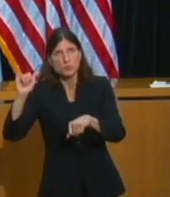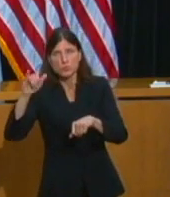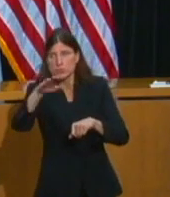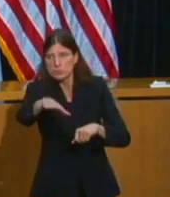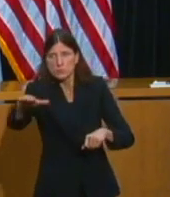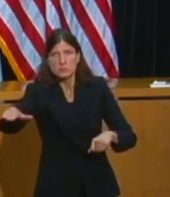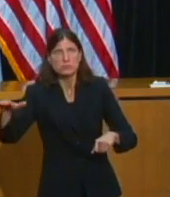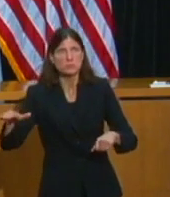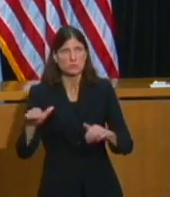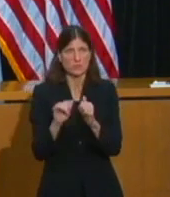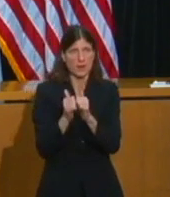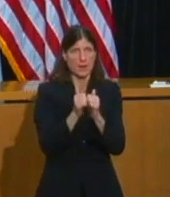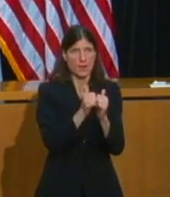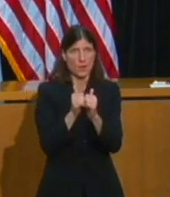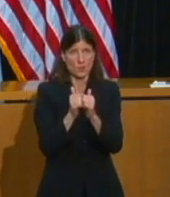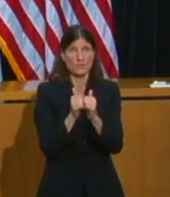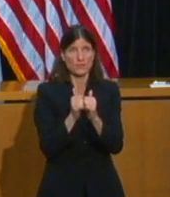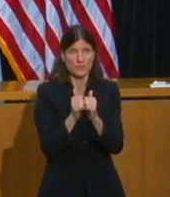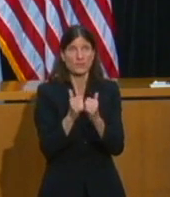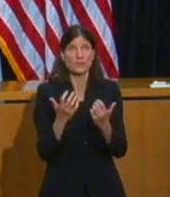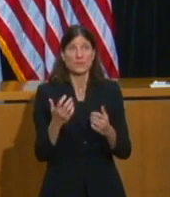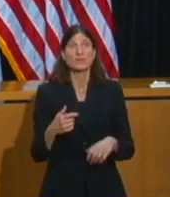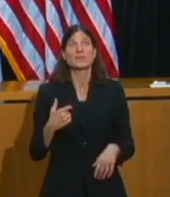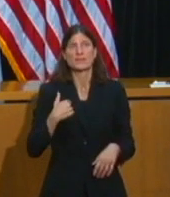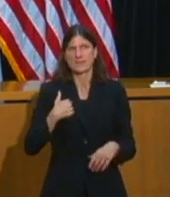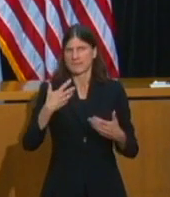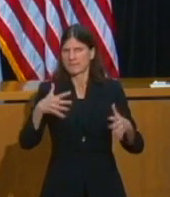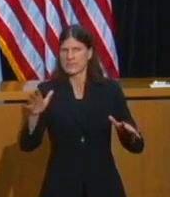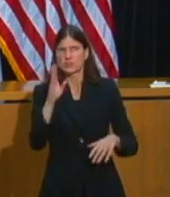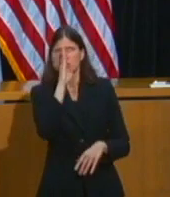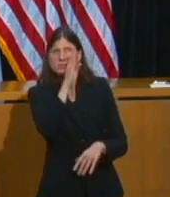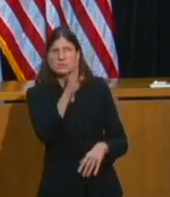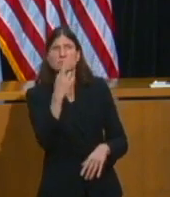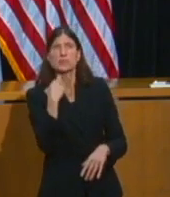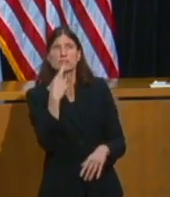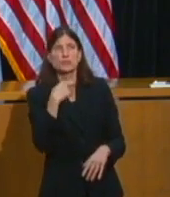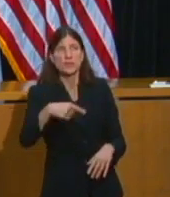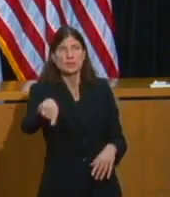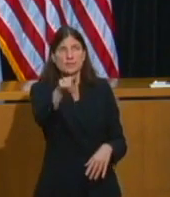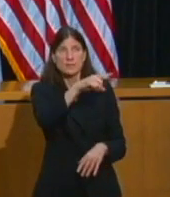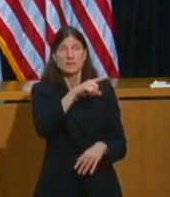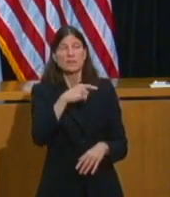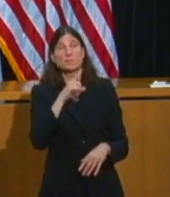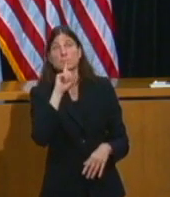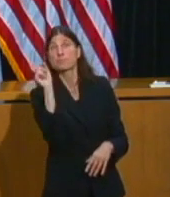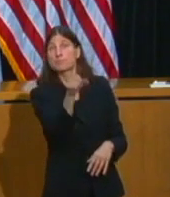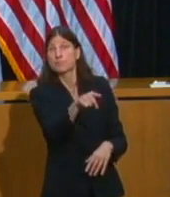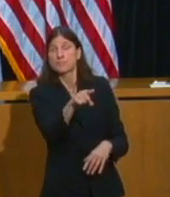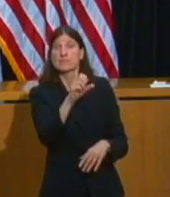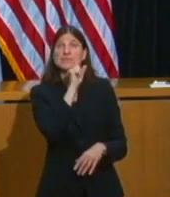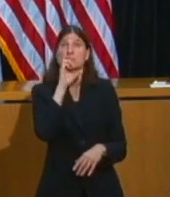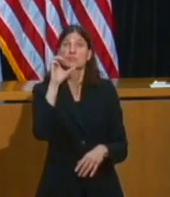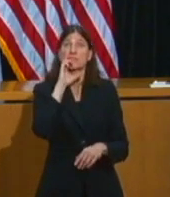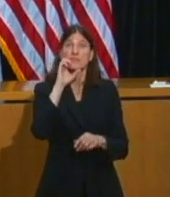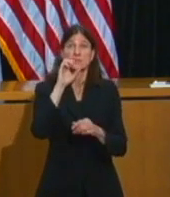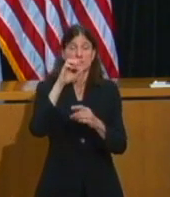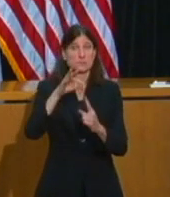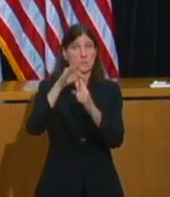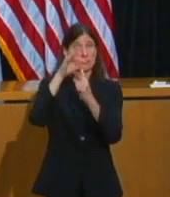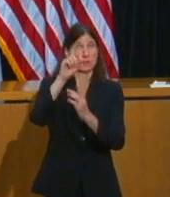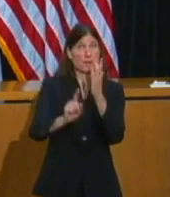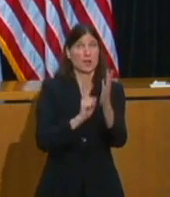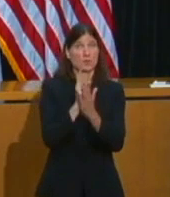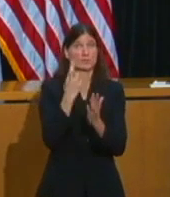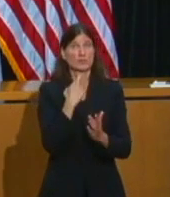to restaurants about how to gain the attention of their customers and patrons to want to come